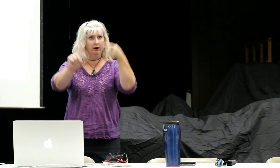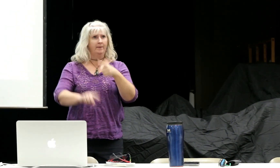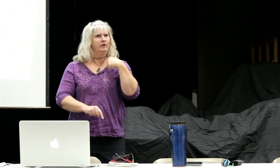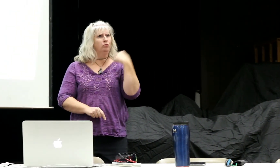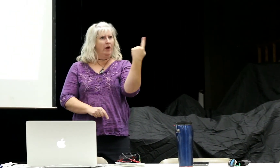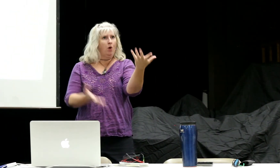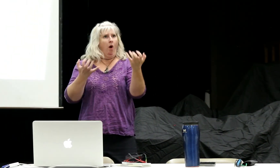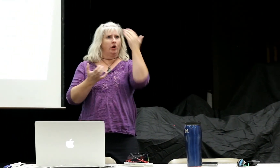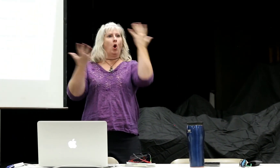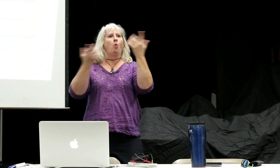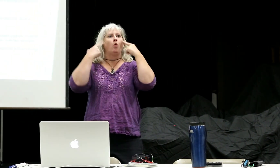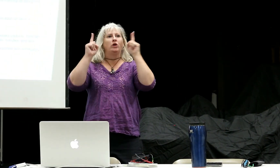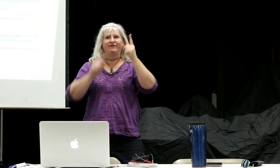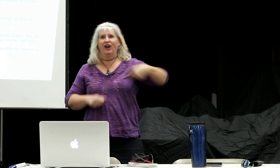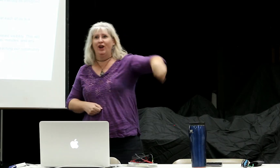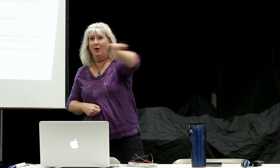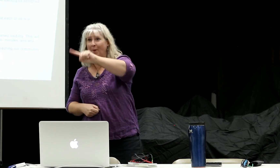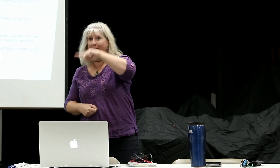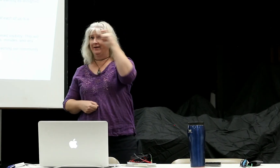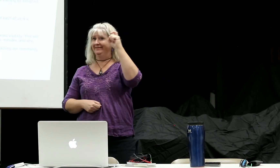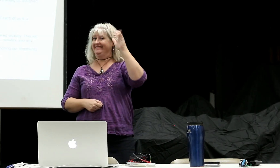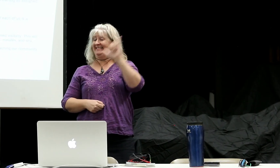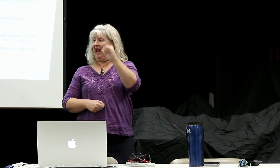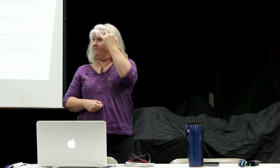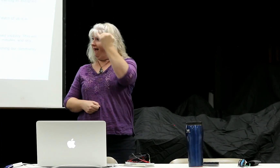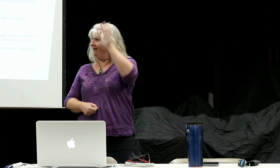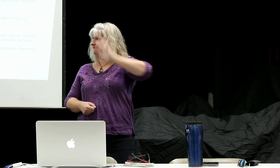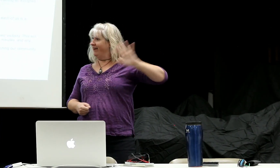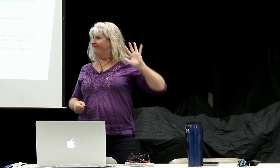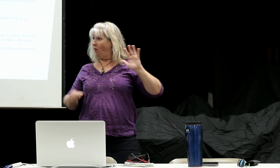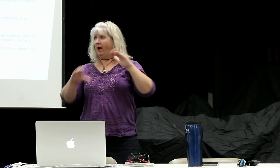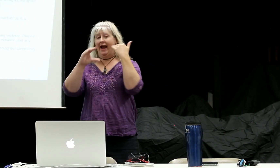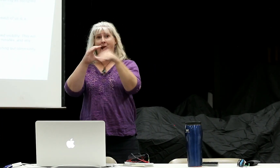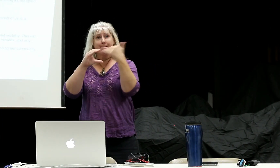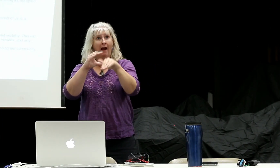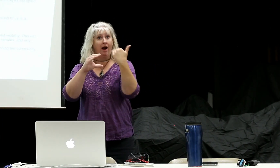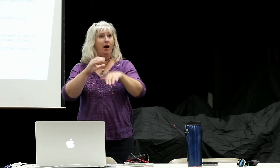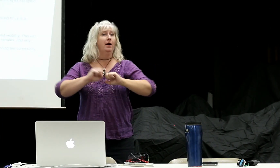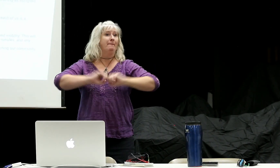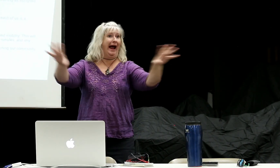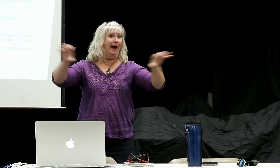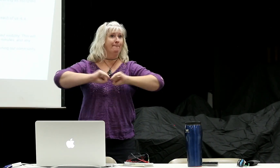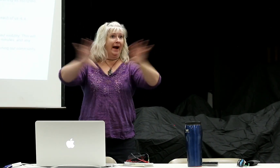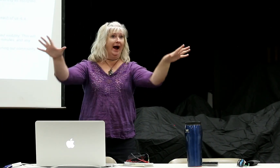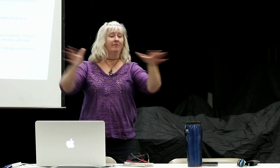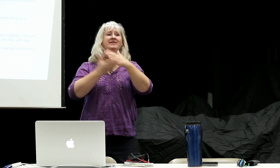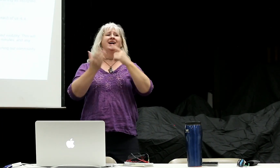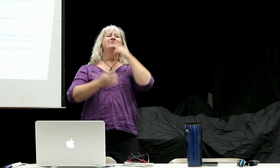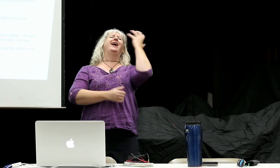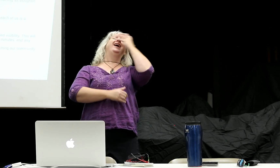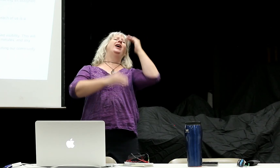graphic design. So how we can attract more people. If there's too many words, people aren't going to read it. They're not going to